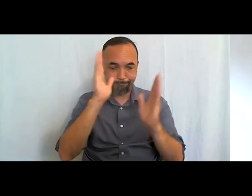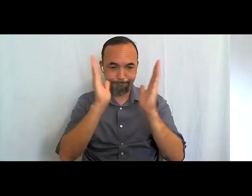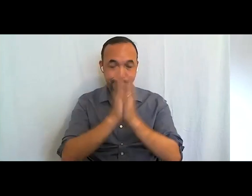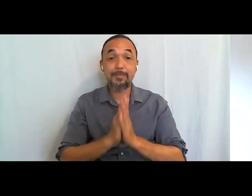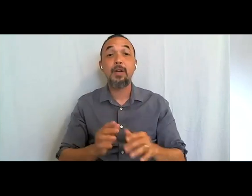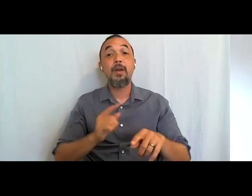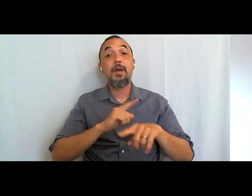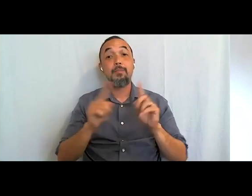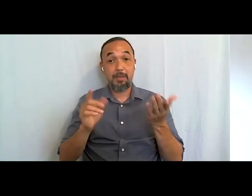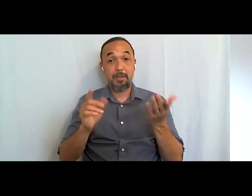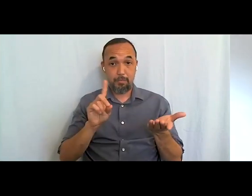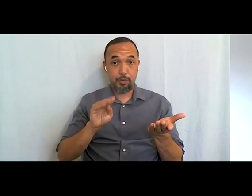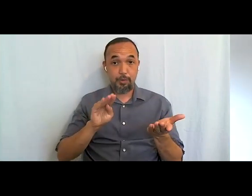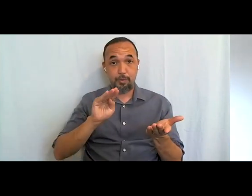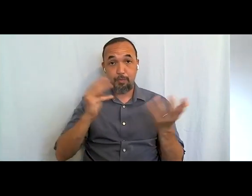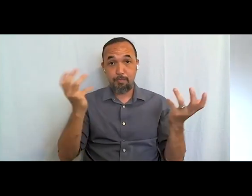So let me describe that.